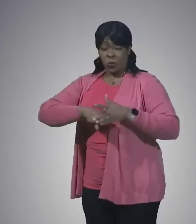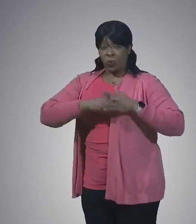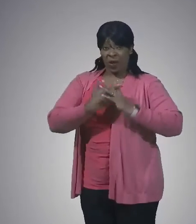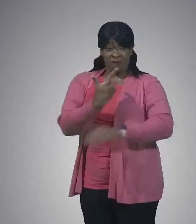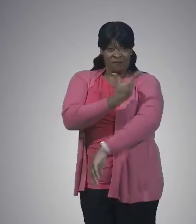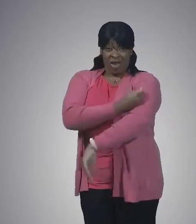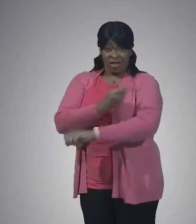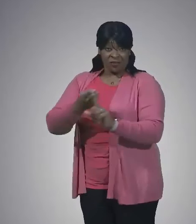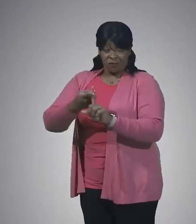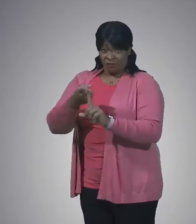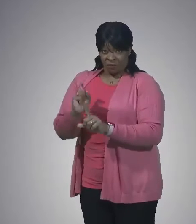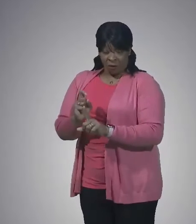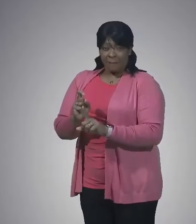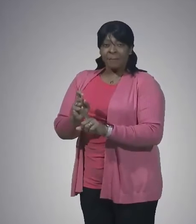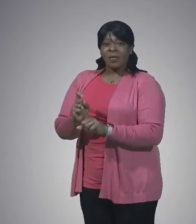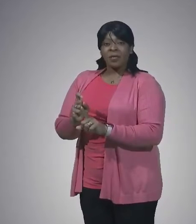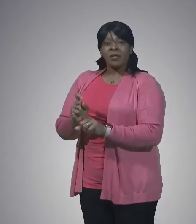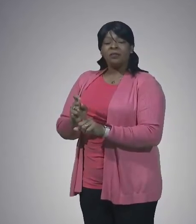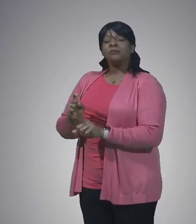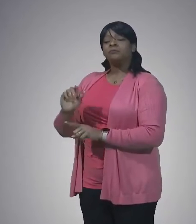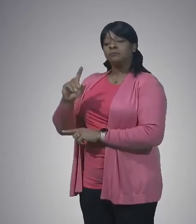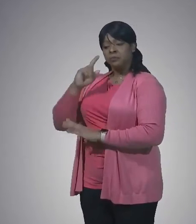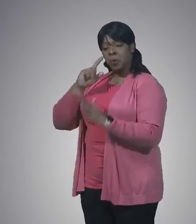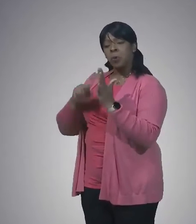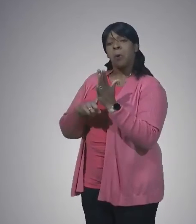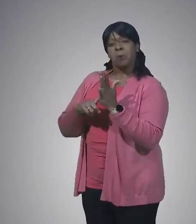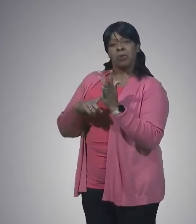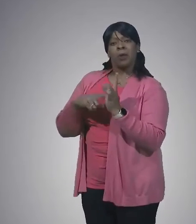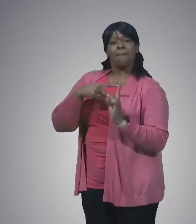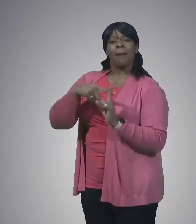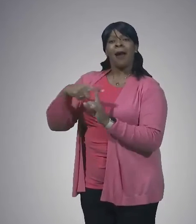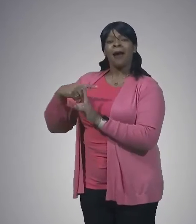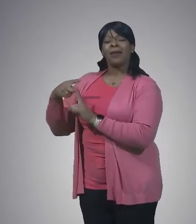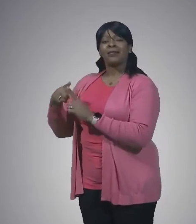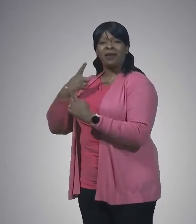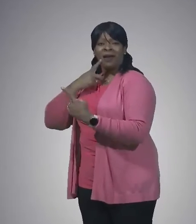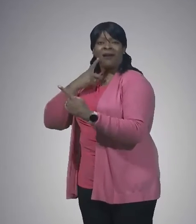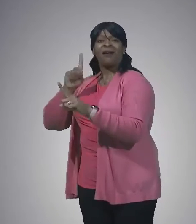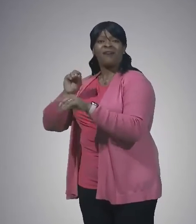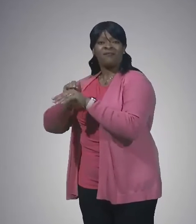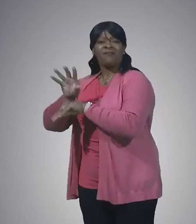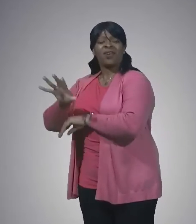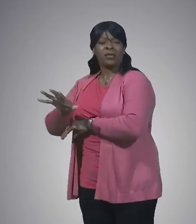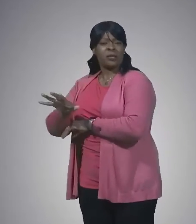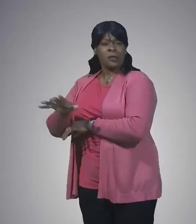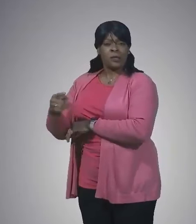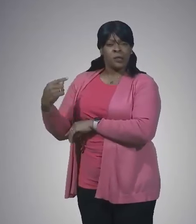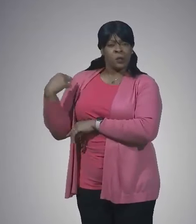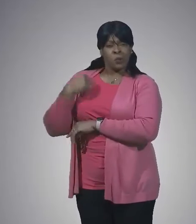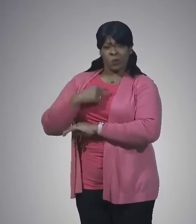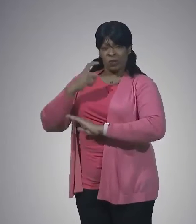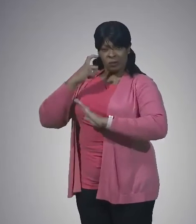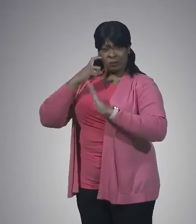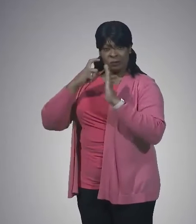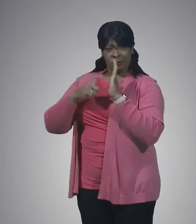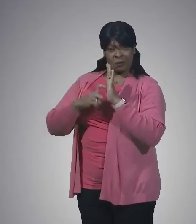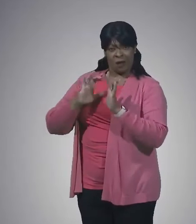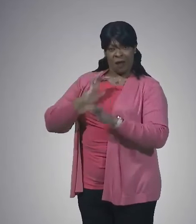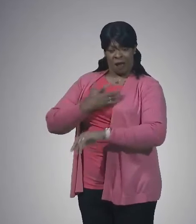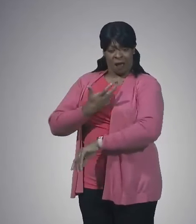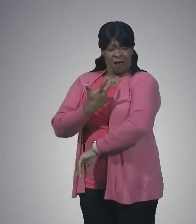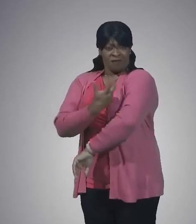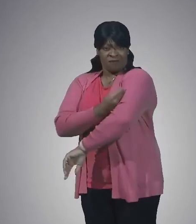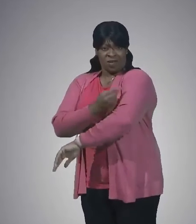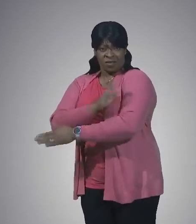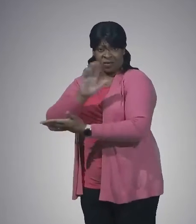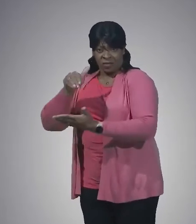vaccination series from did see some positive effects. Are we seeing at our public vaccination sites that